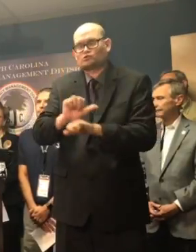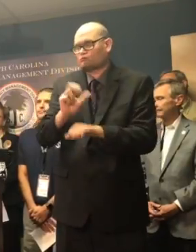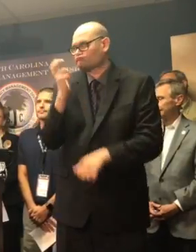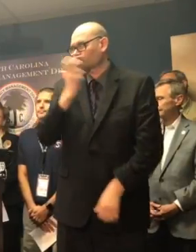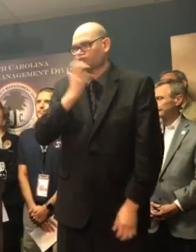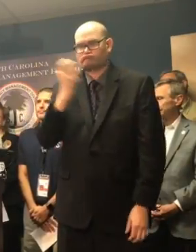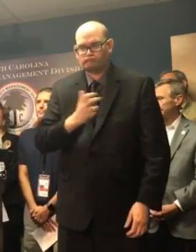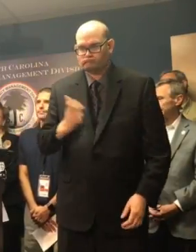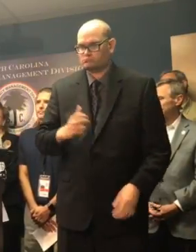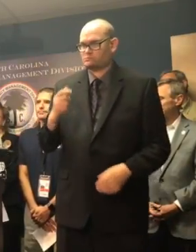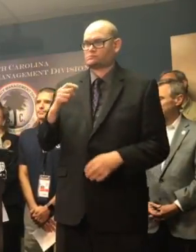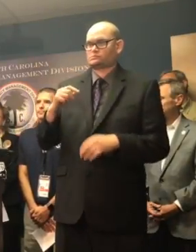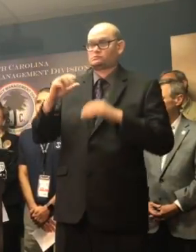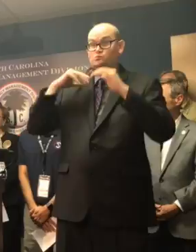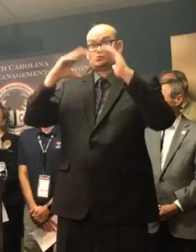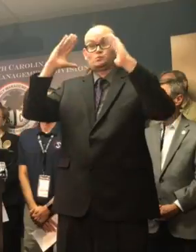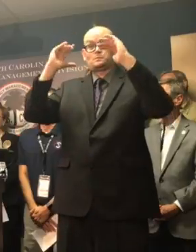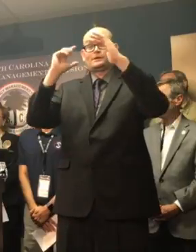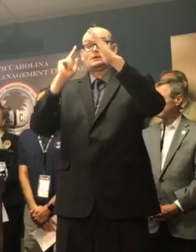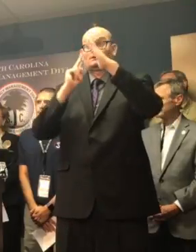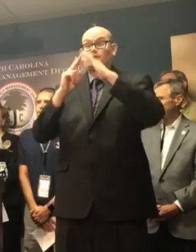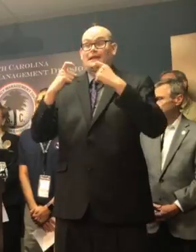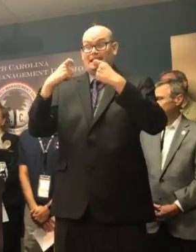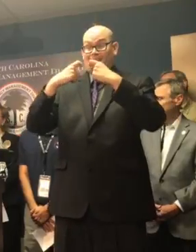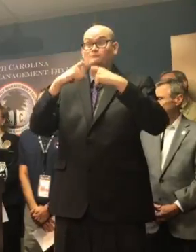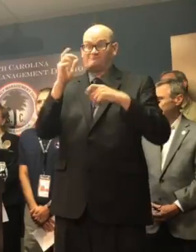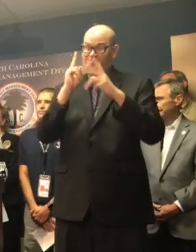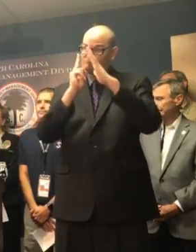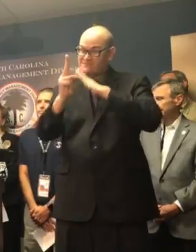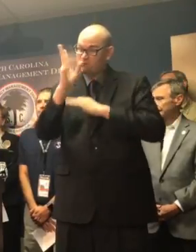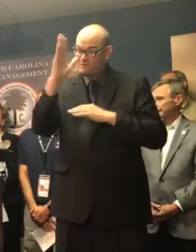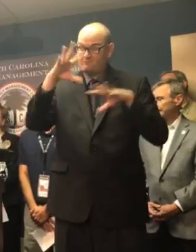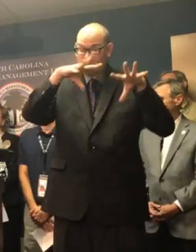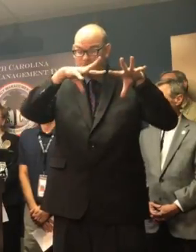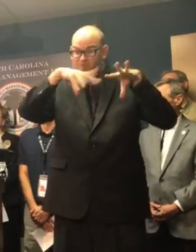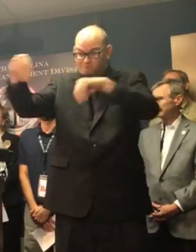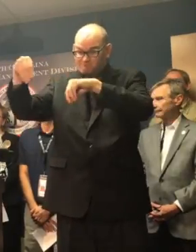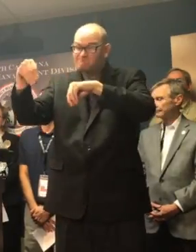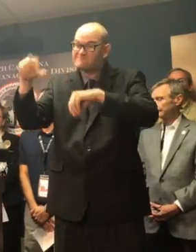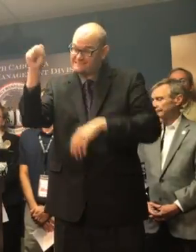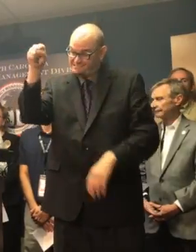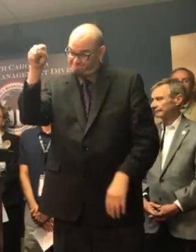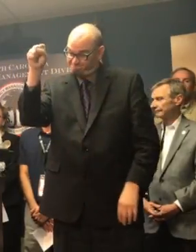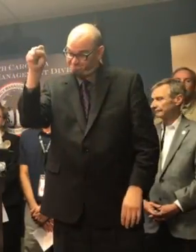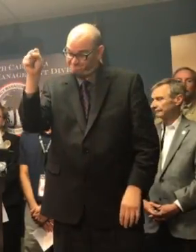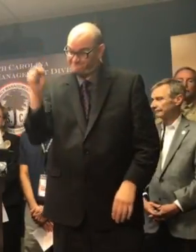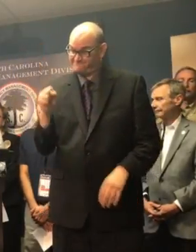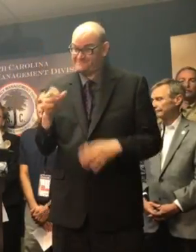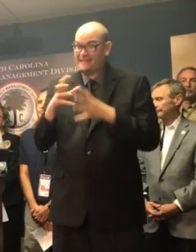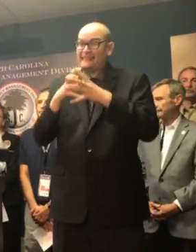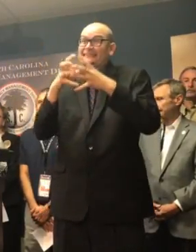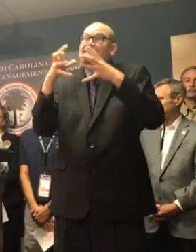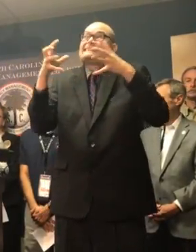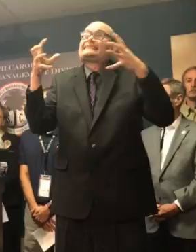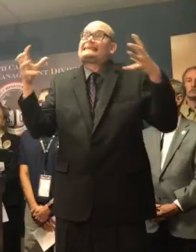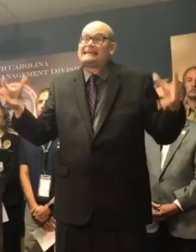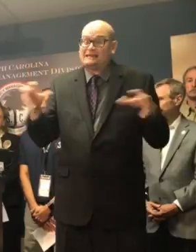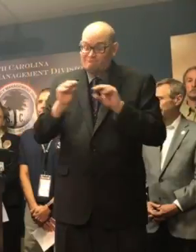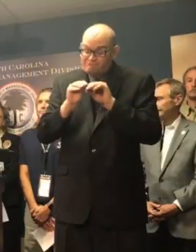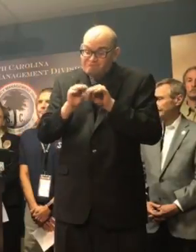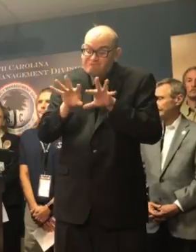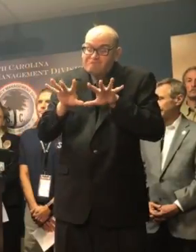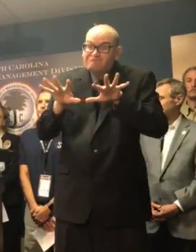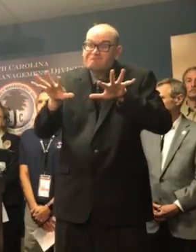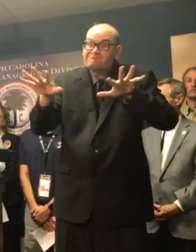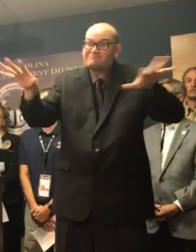expecting extended outages, and we're expecting a lot of outages. And so for that, from that respect, we